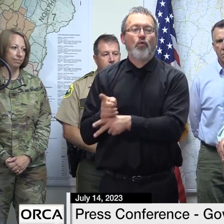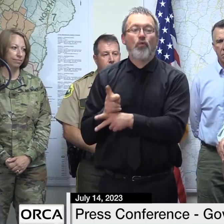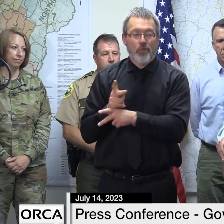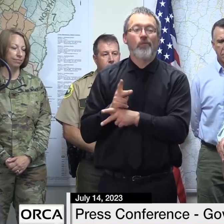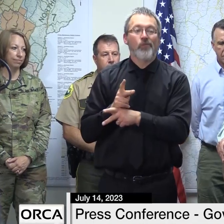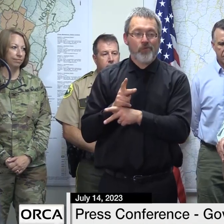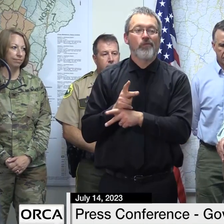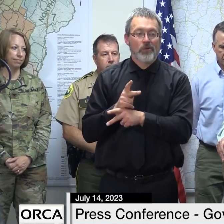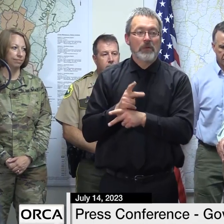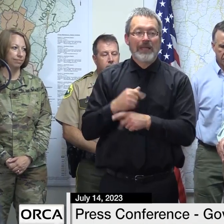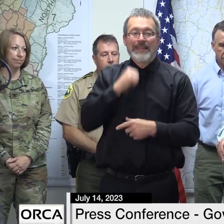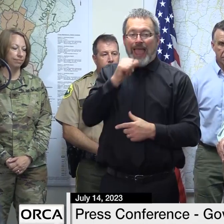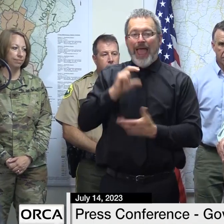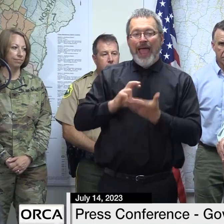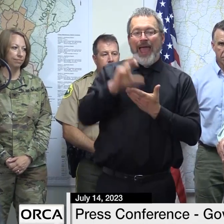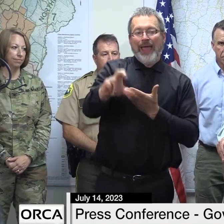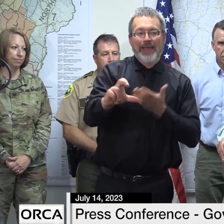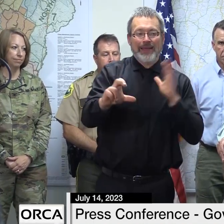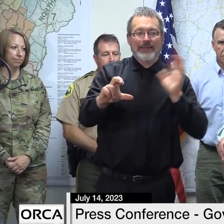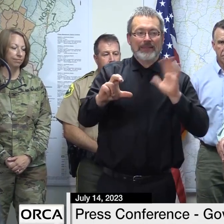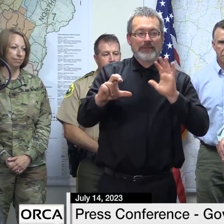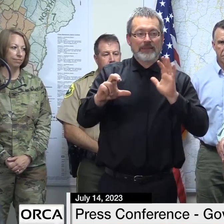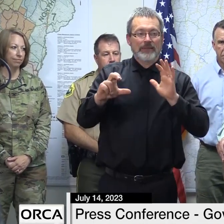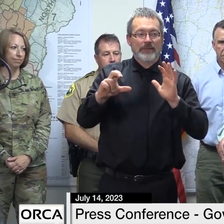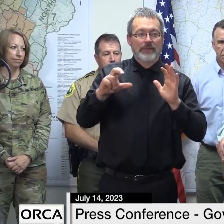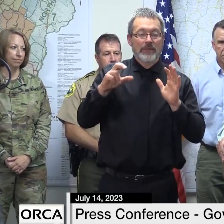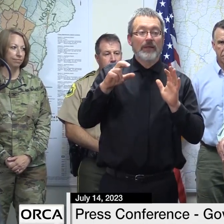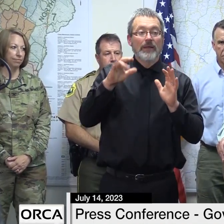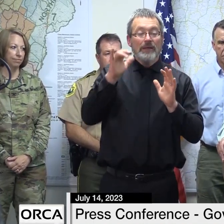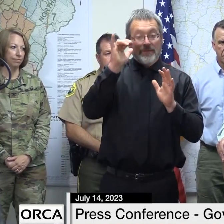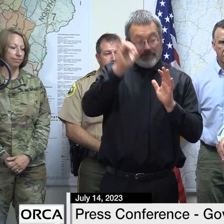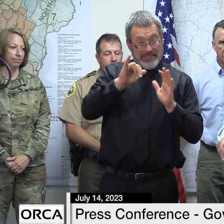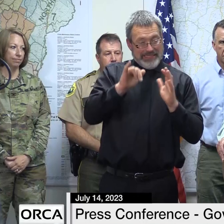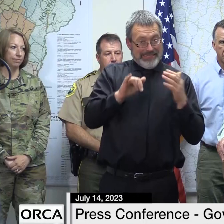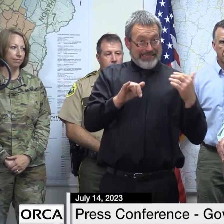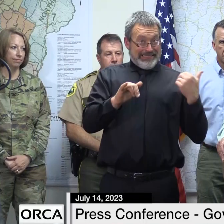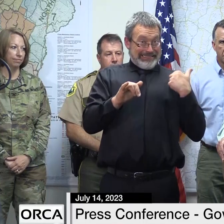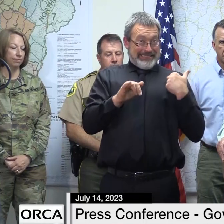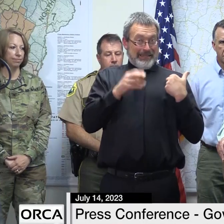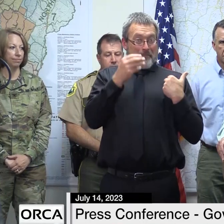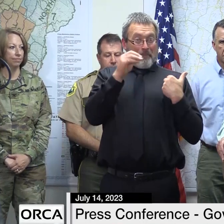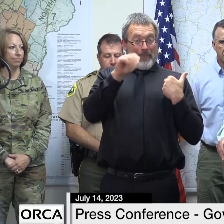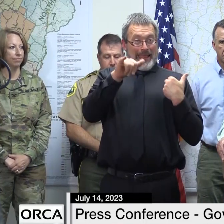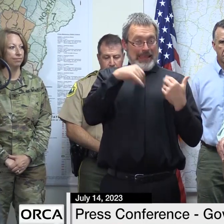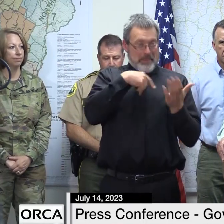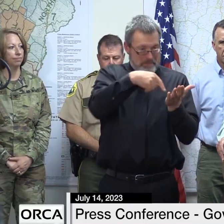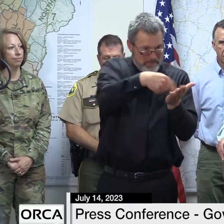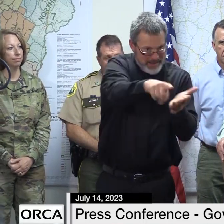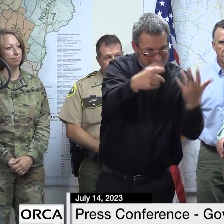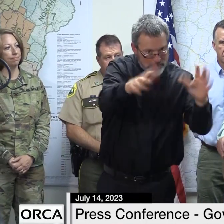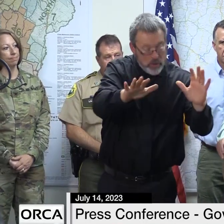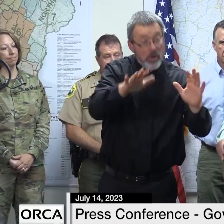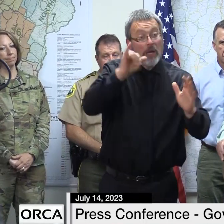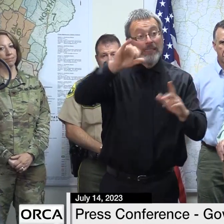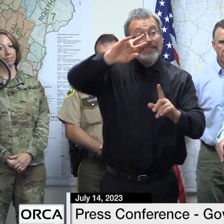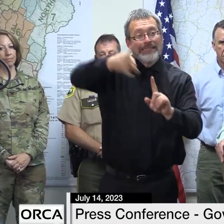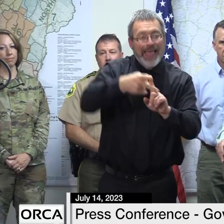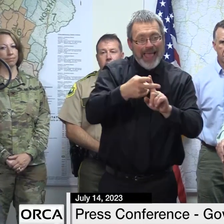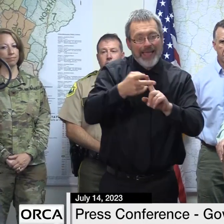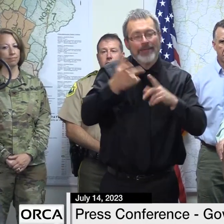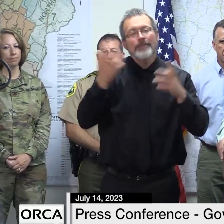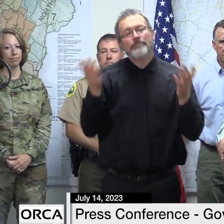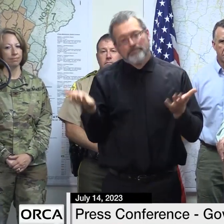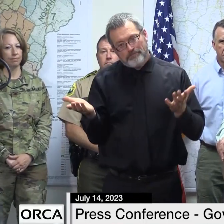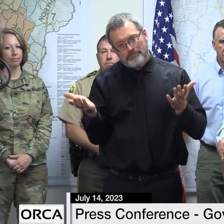to those that suffered loss during the May freeze, Congress is going to have to appropriate a special money for them. Would that be in the